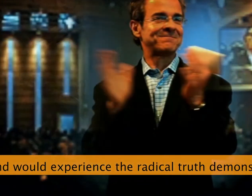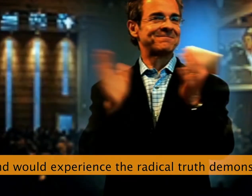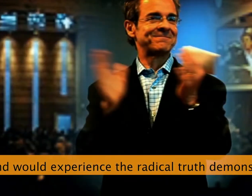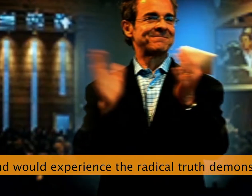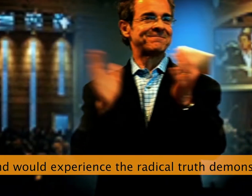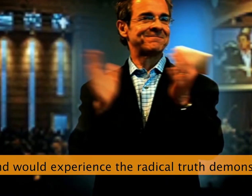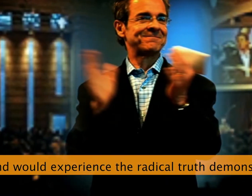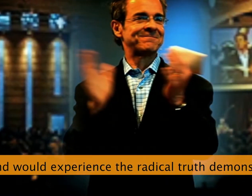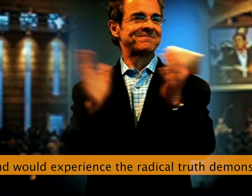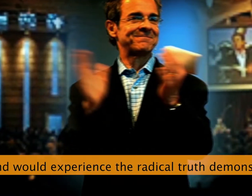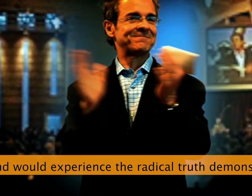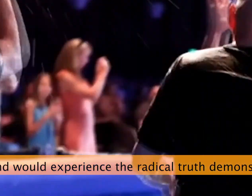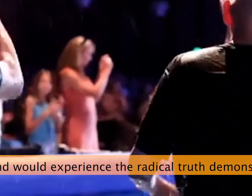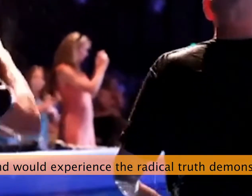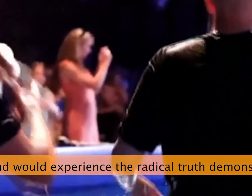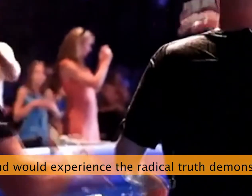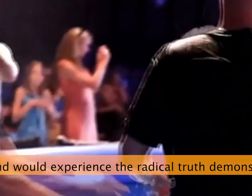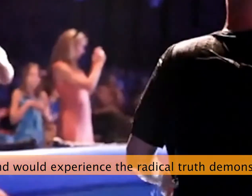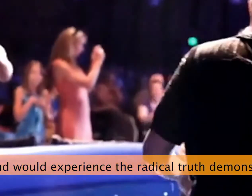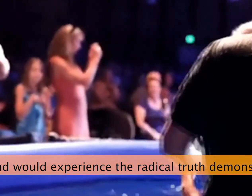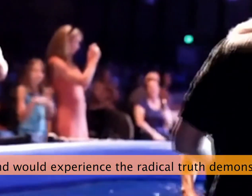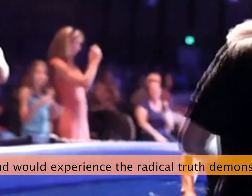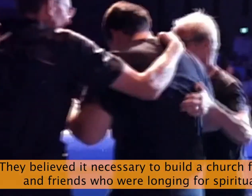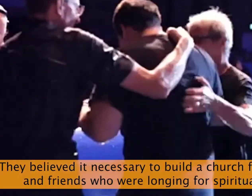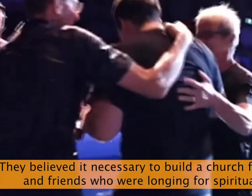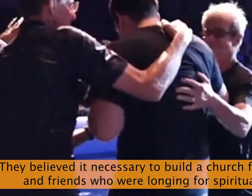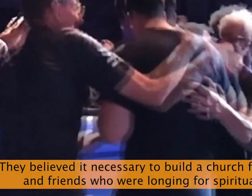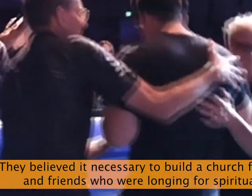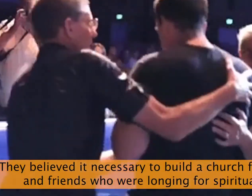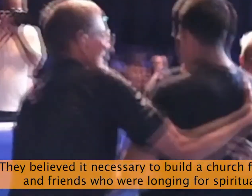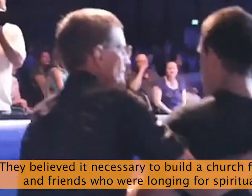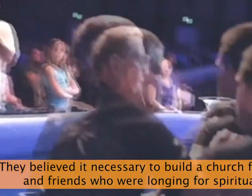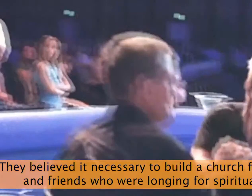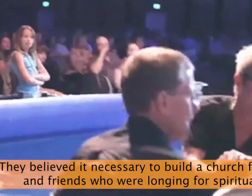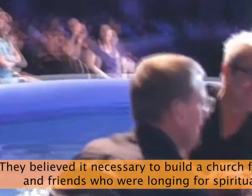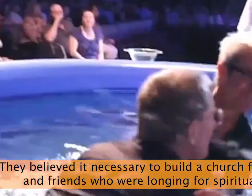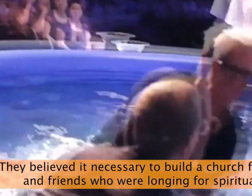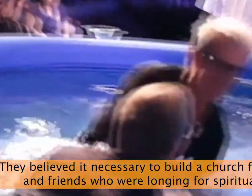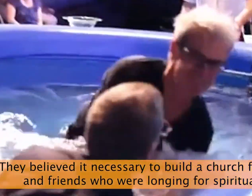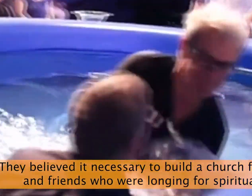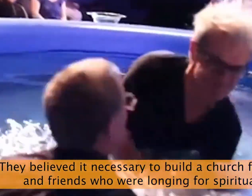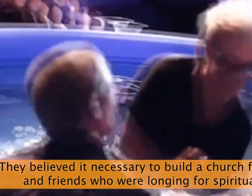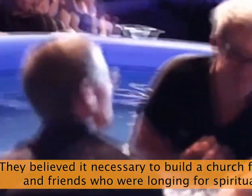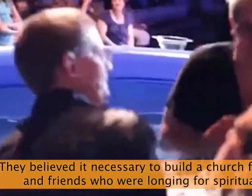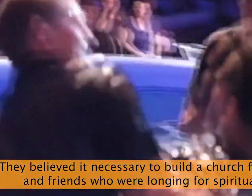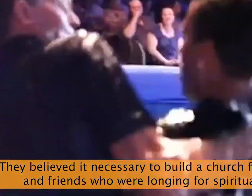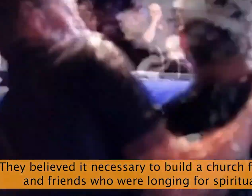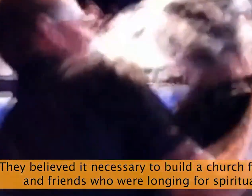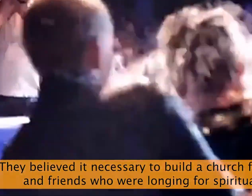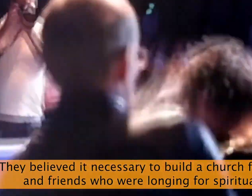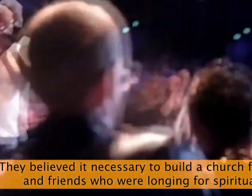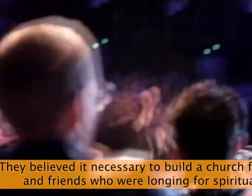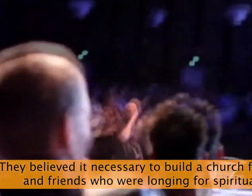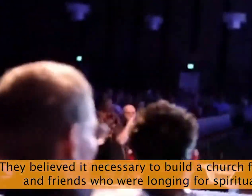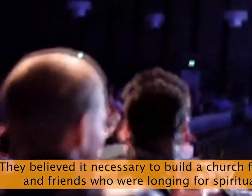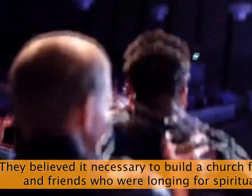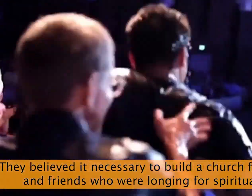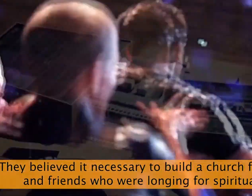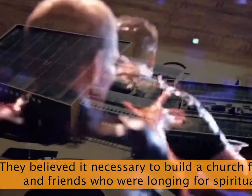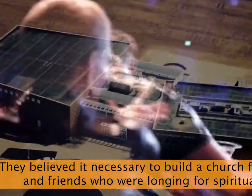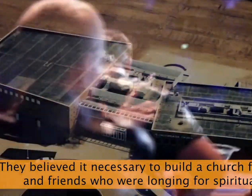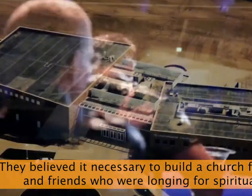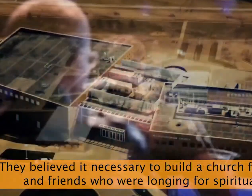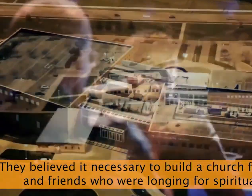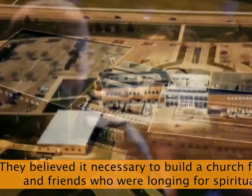the radical truth demonstrated in Jesus. They believed it necessary to build a church for neighbors and friends who